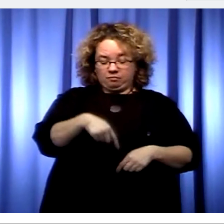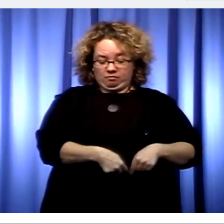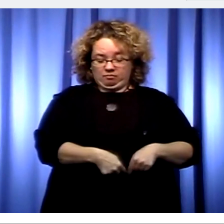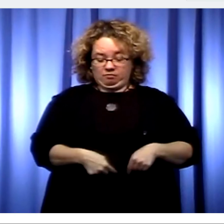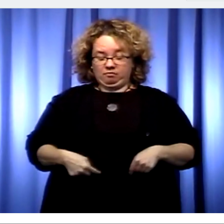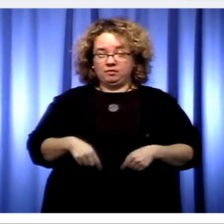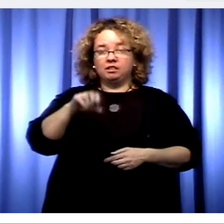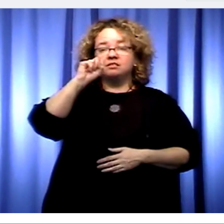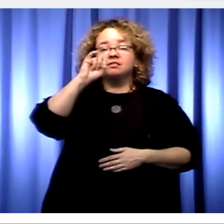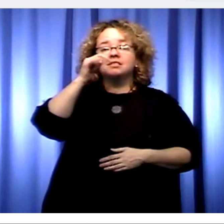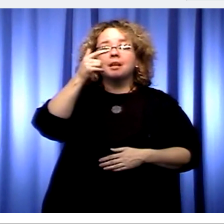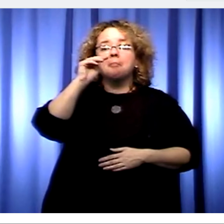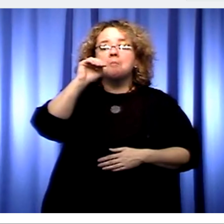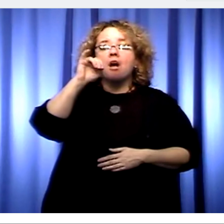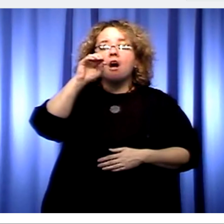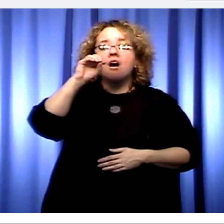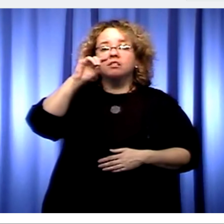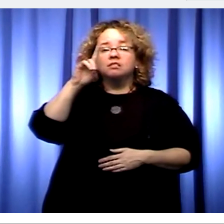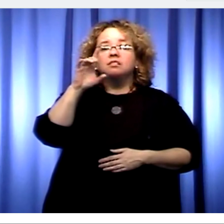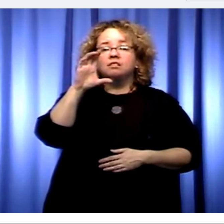on the top of the rectum.